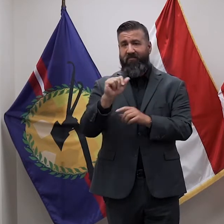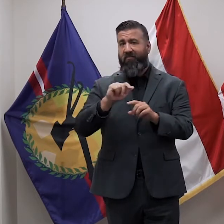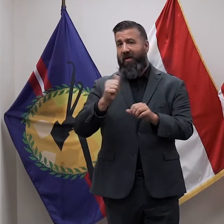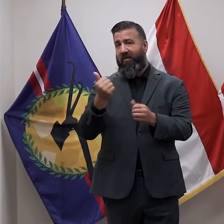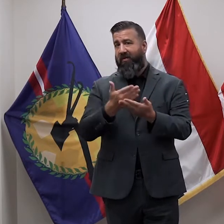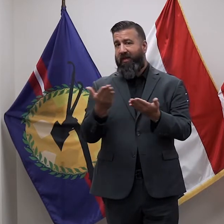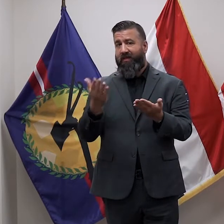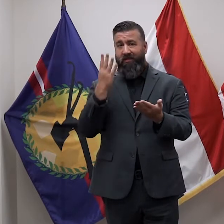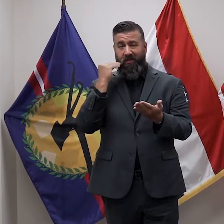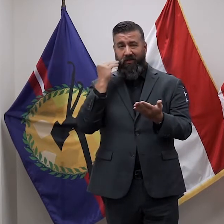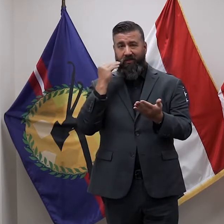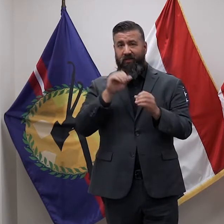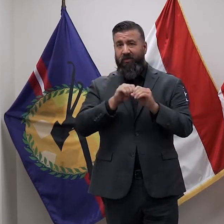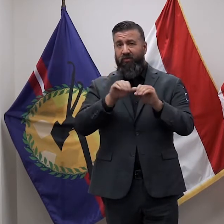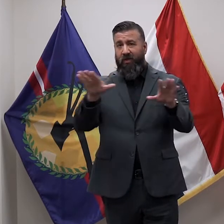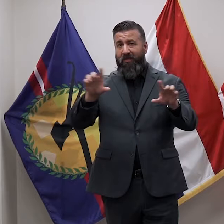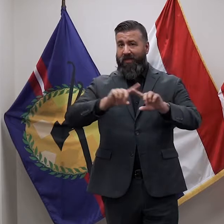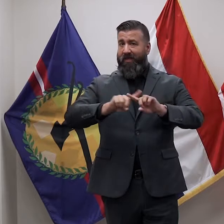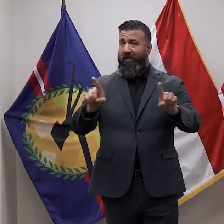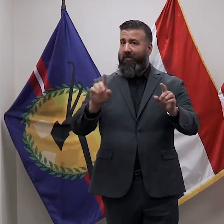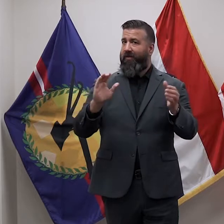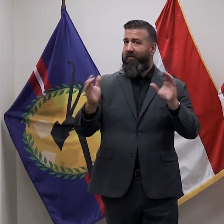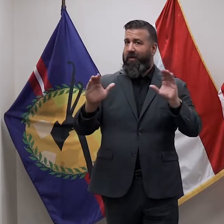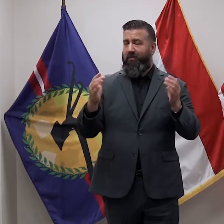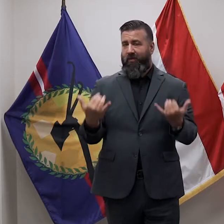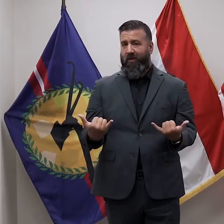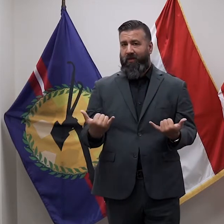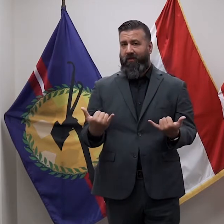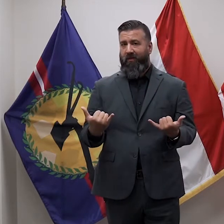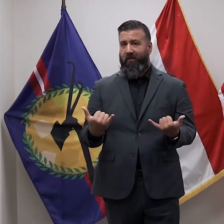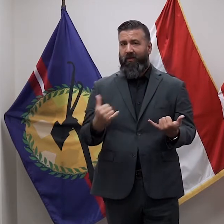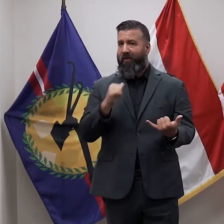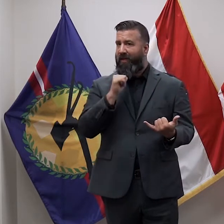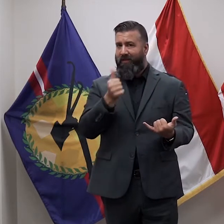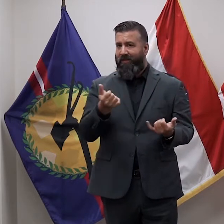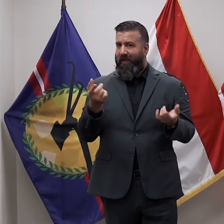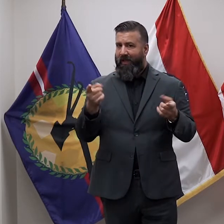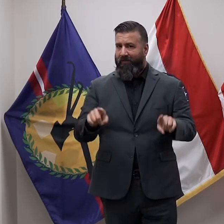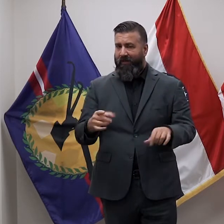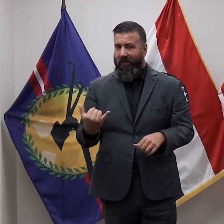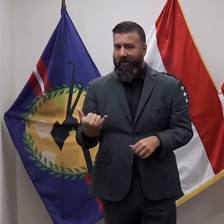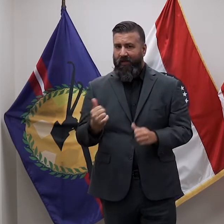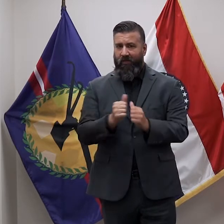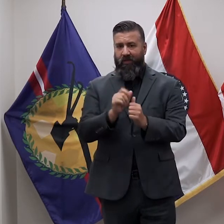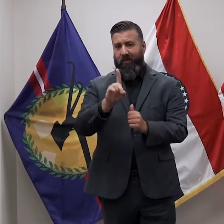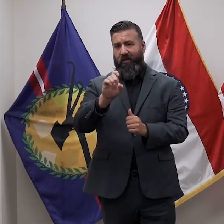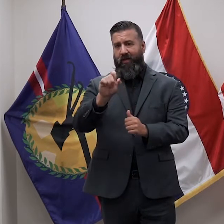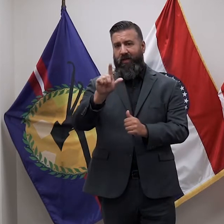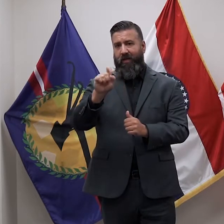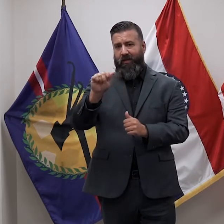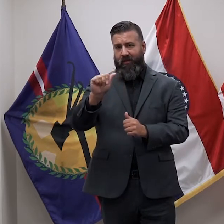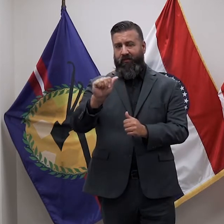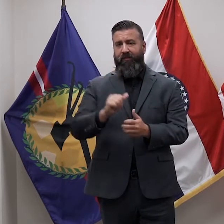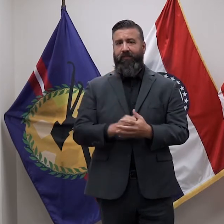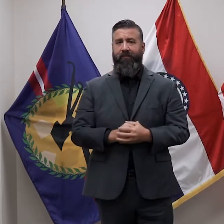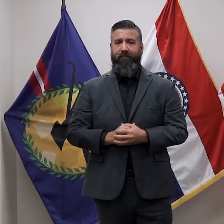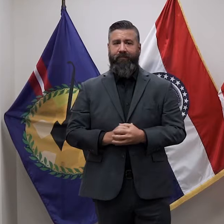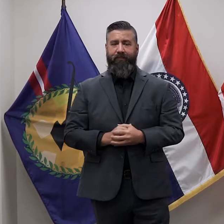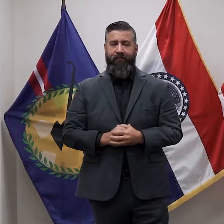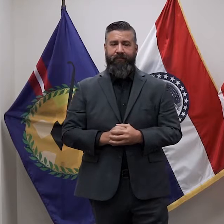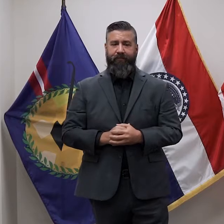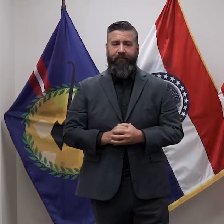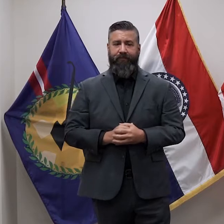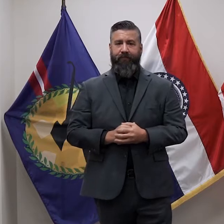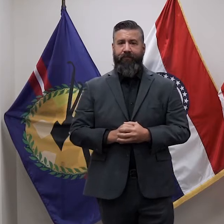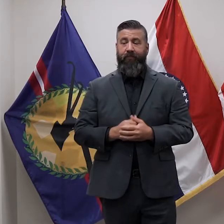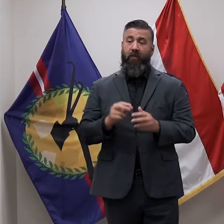in our community were transmitting differently among children. That is not currently the case with the Delta variant. So